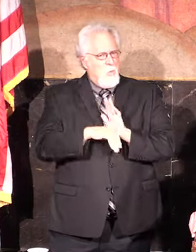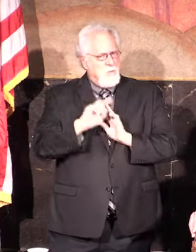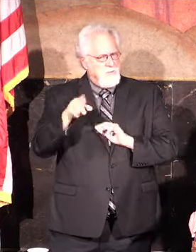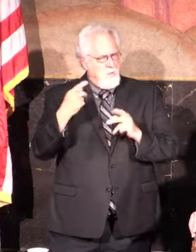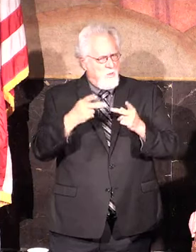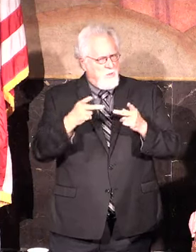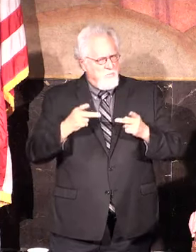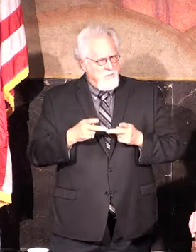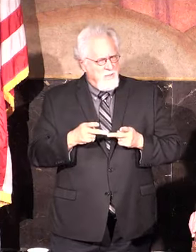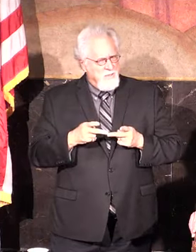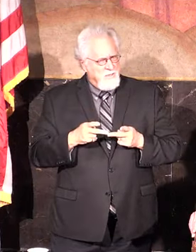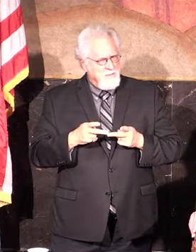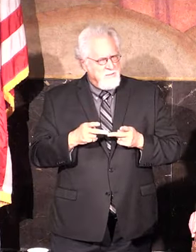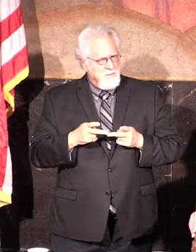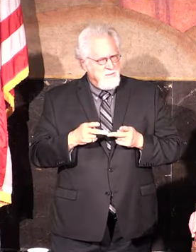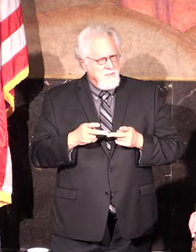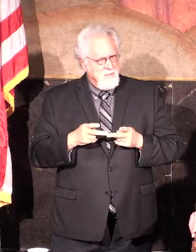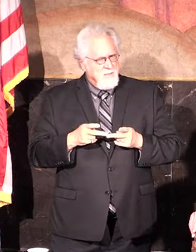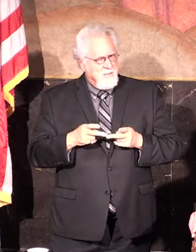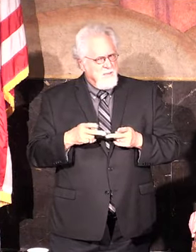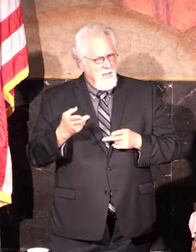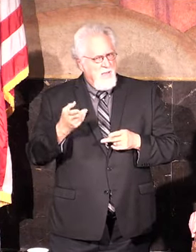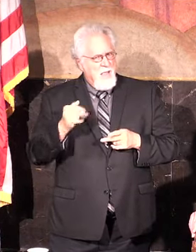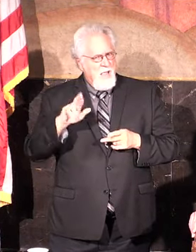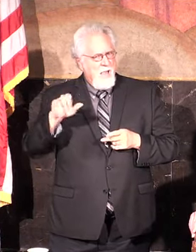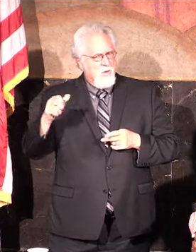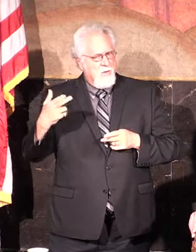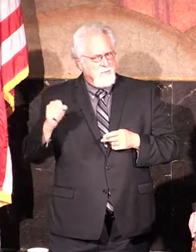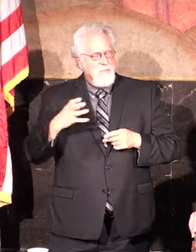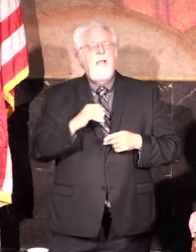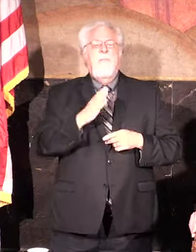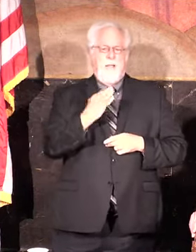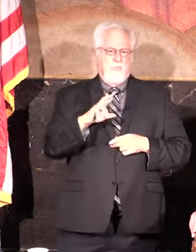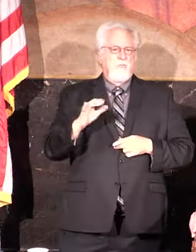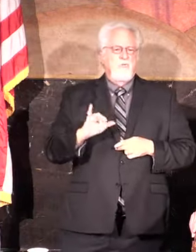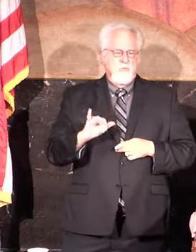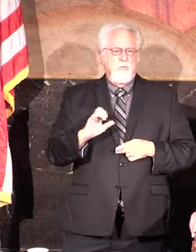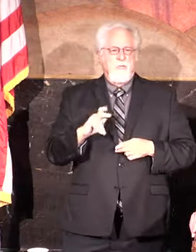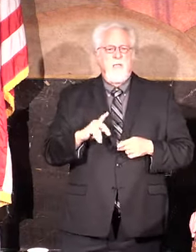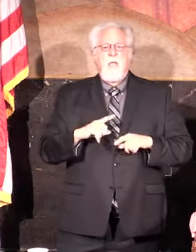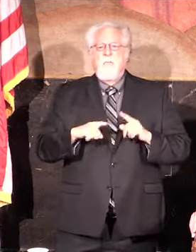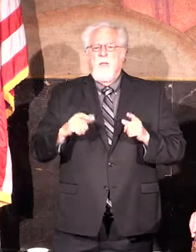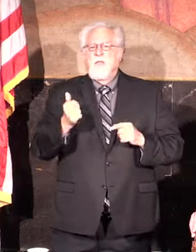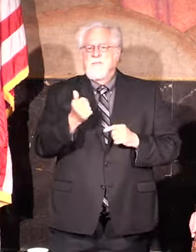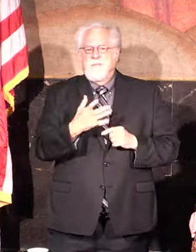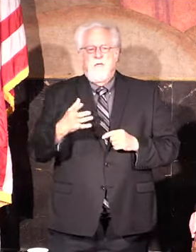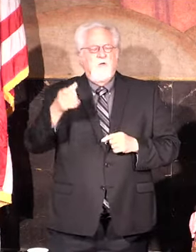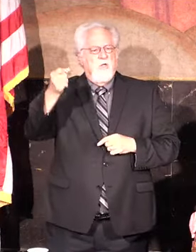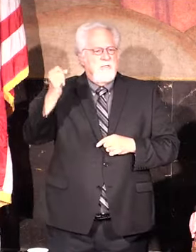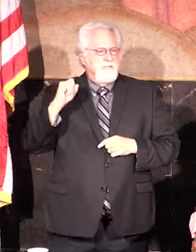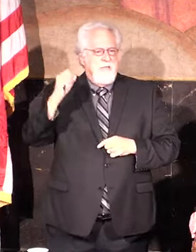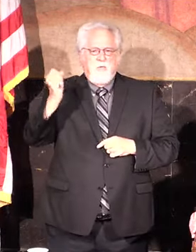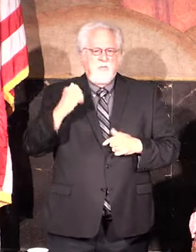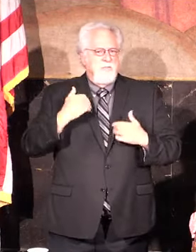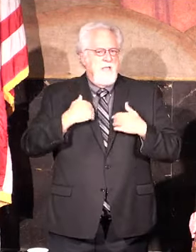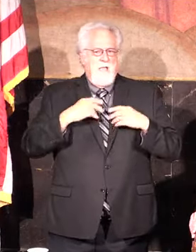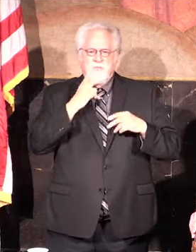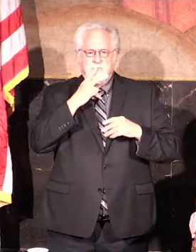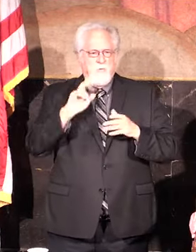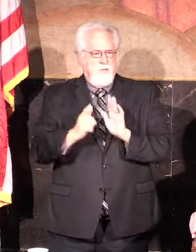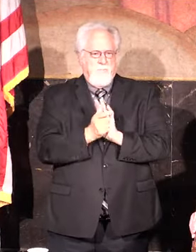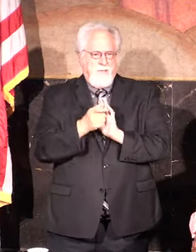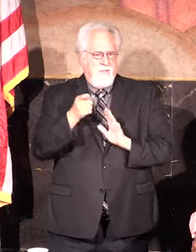place, but I know that Harris in New Orleans, here in Baton Rouge as well, but a number of the casinos do not have a smoking ban in